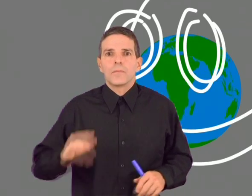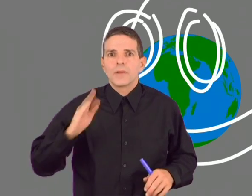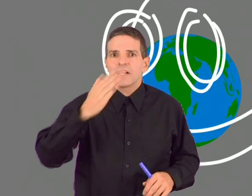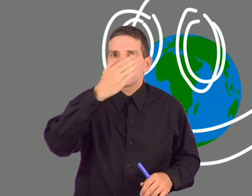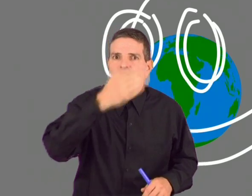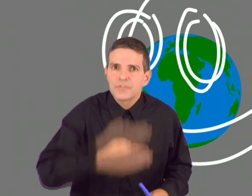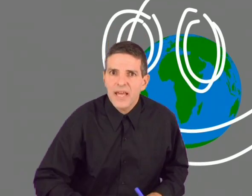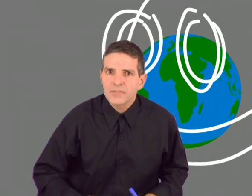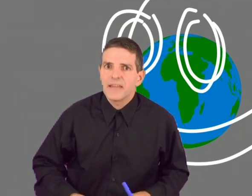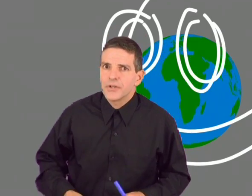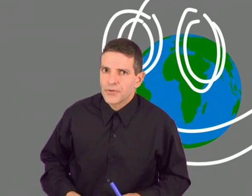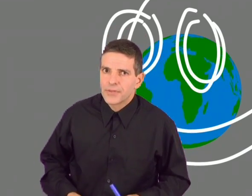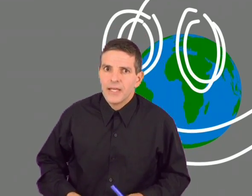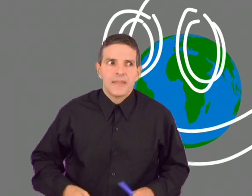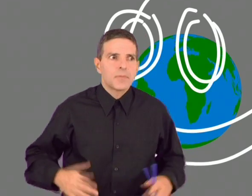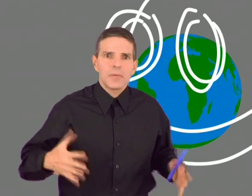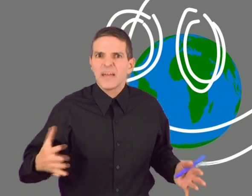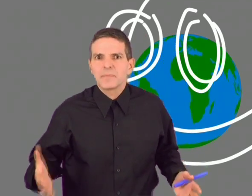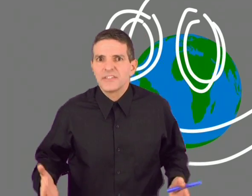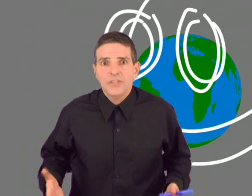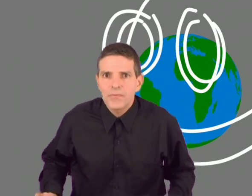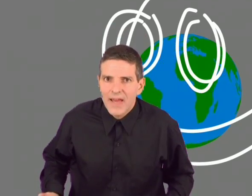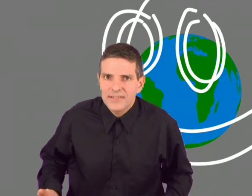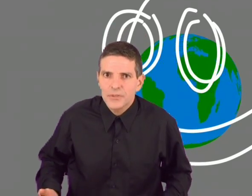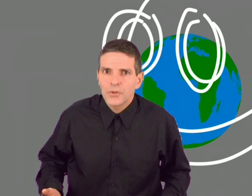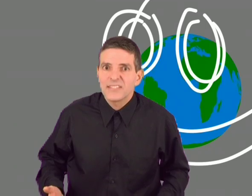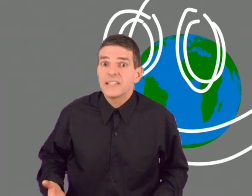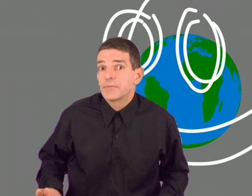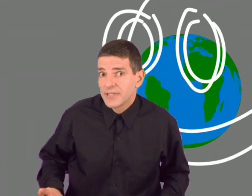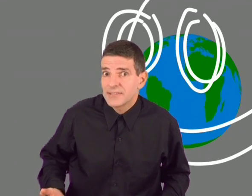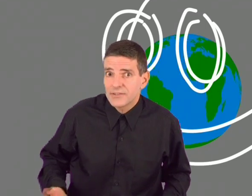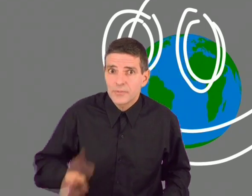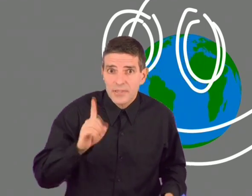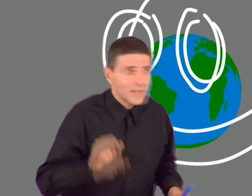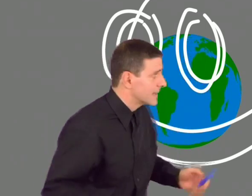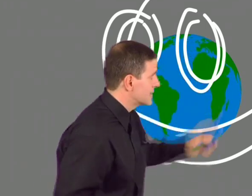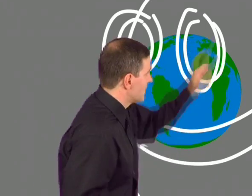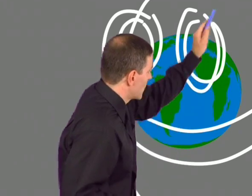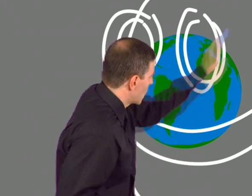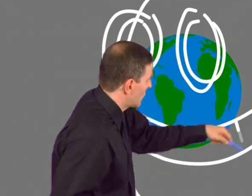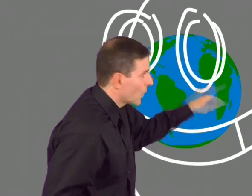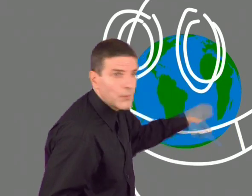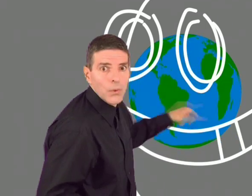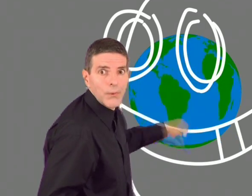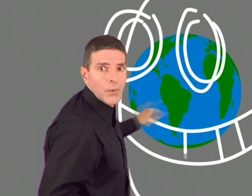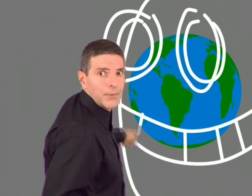When the cluster vehicles pass by the Earth, they probably pass by so fast that you would only see them for an instant. So it'd be something like this.